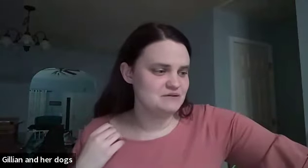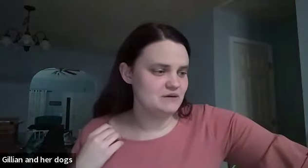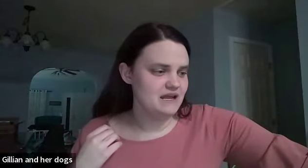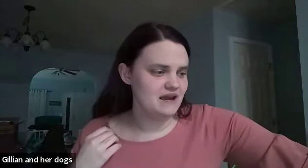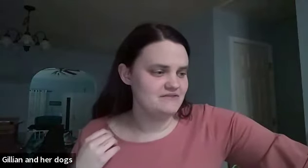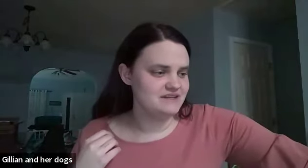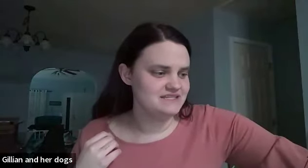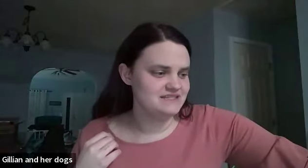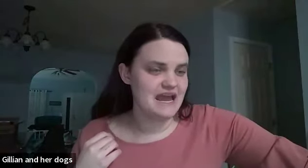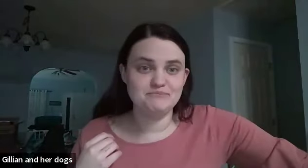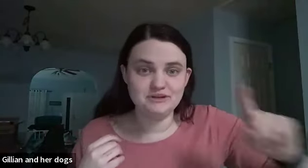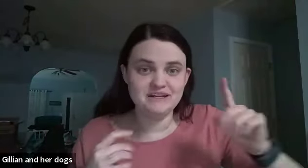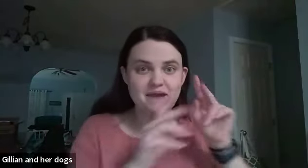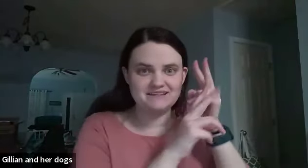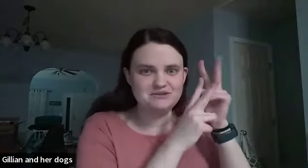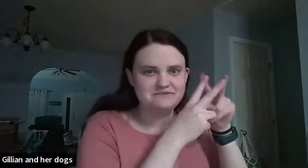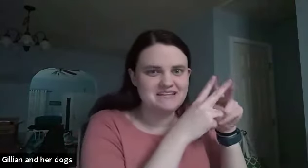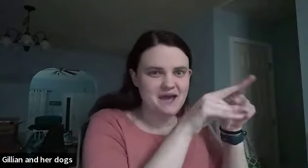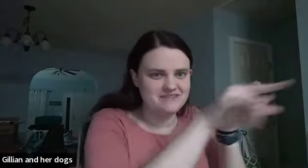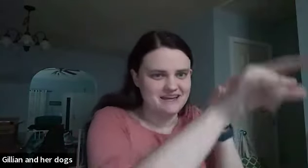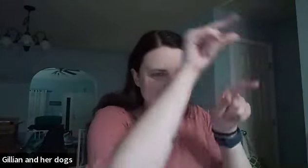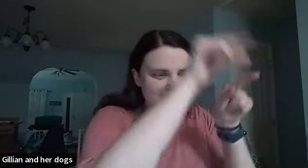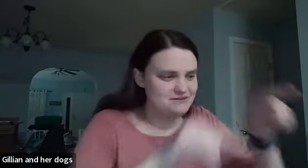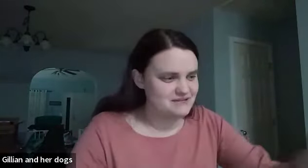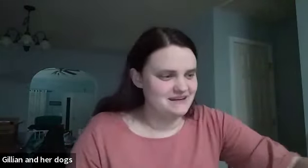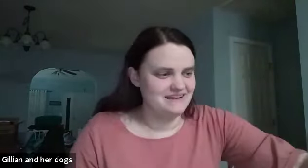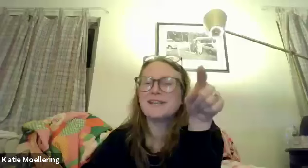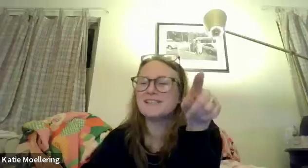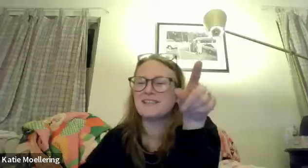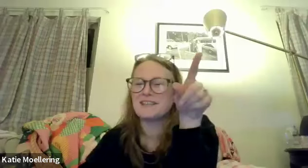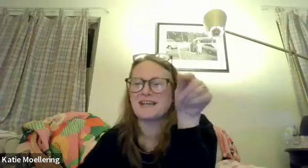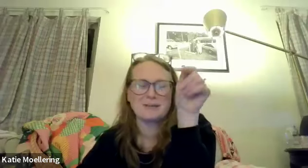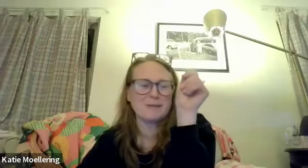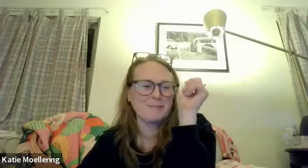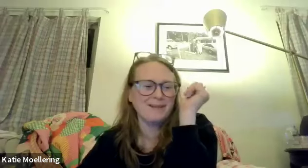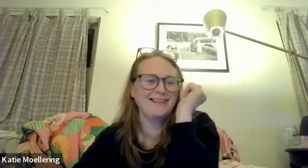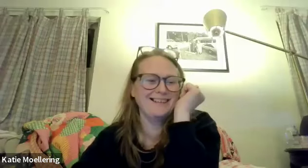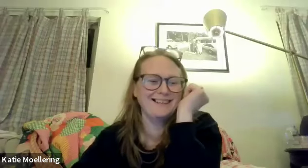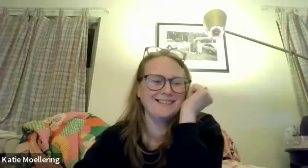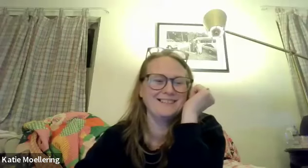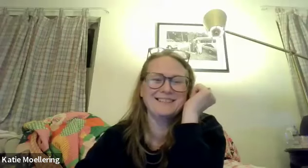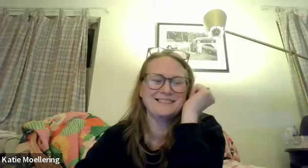I was like, wait, I have a list. And I had pulled it up. I had two different tabs kind of I think saved. it dawned on us at the exact same time. It did. It really